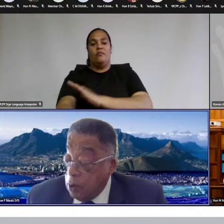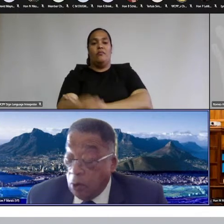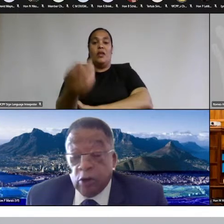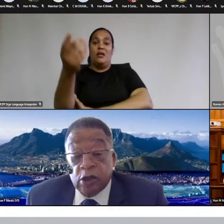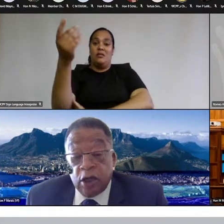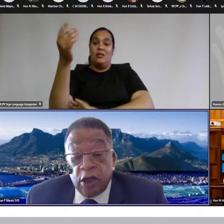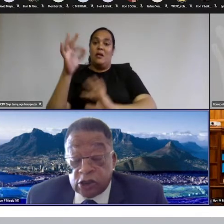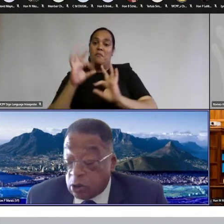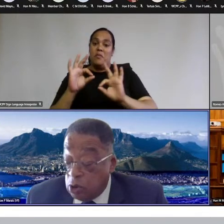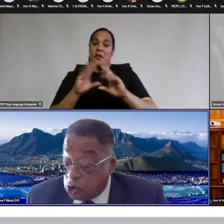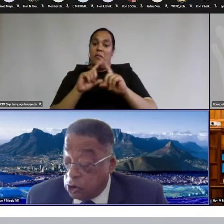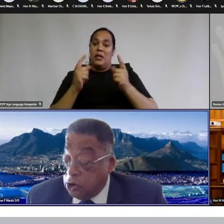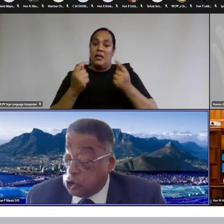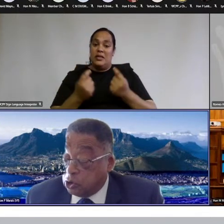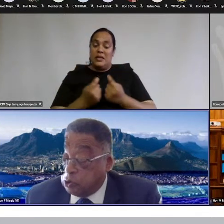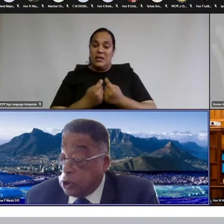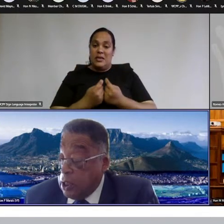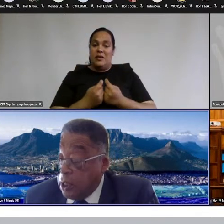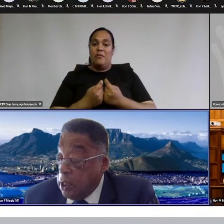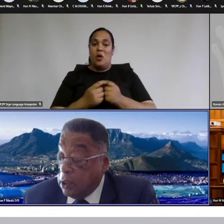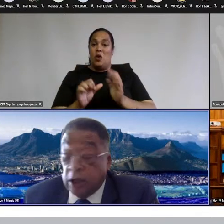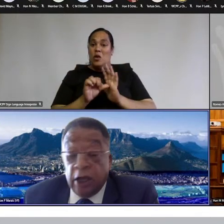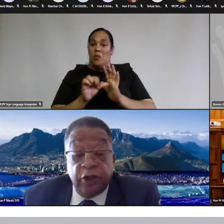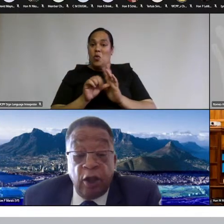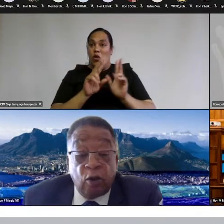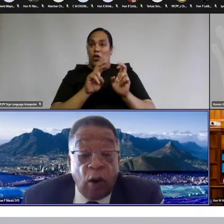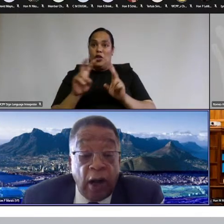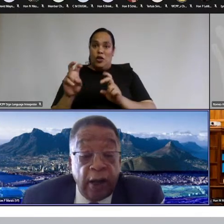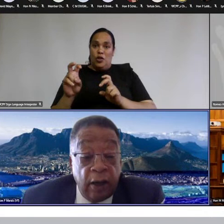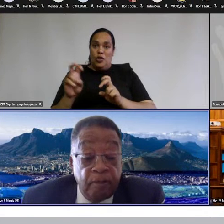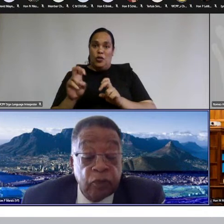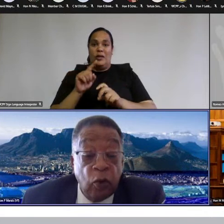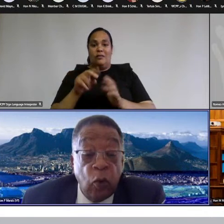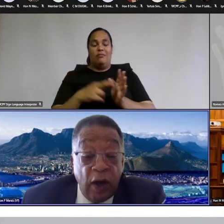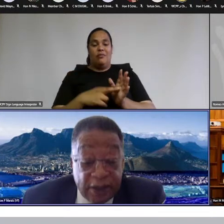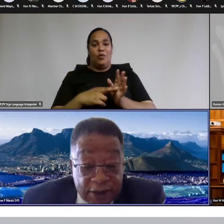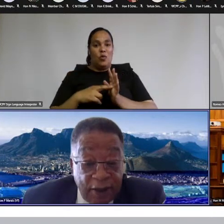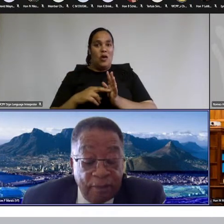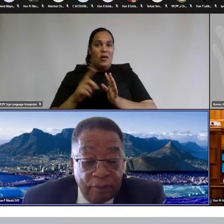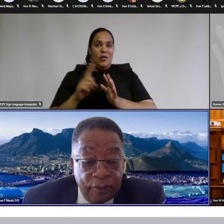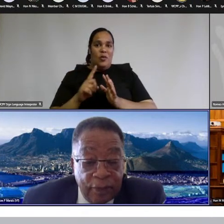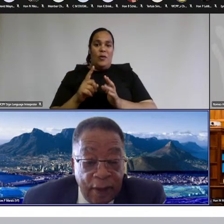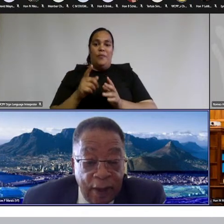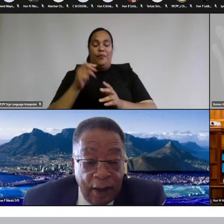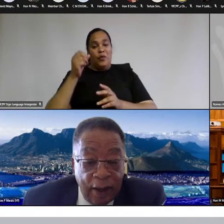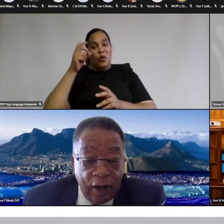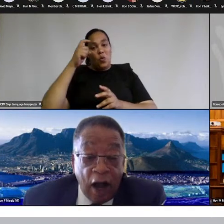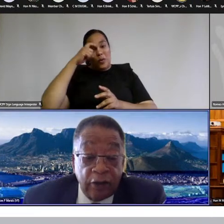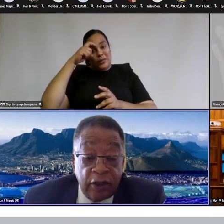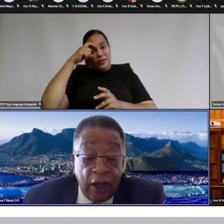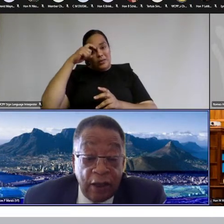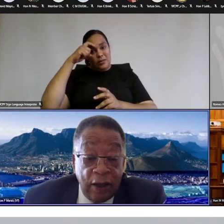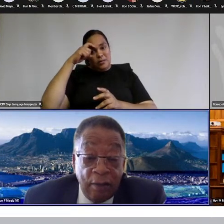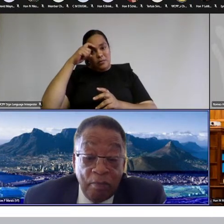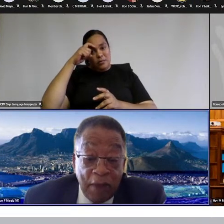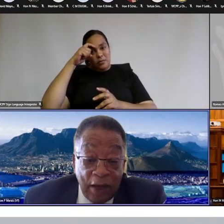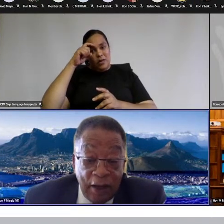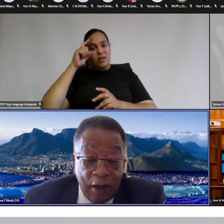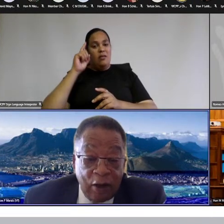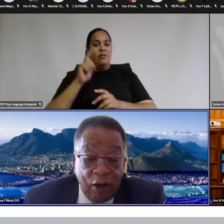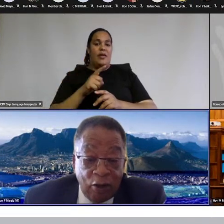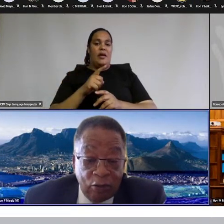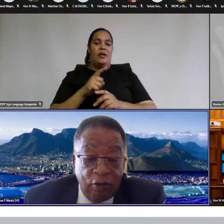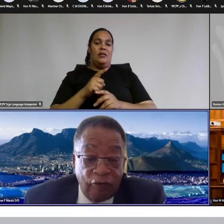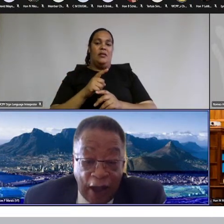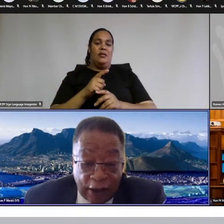team on crucial issues that require wisdom rather than